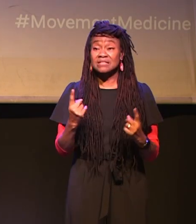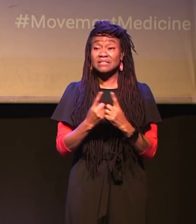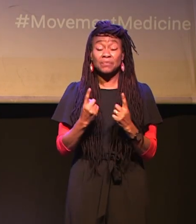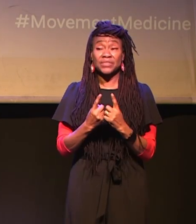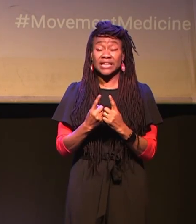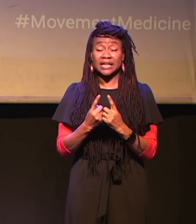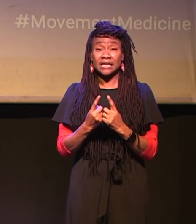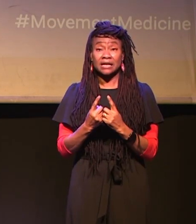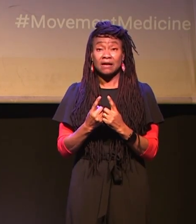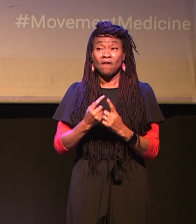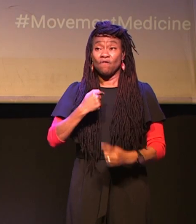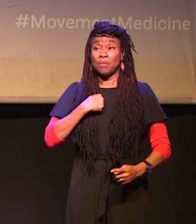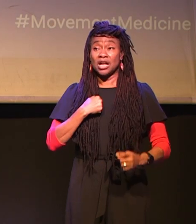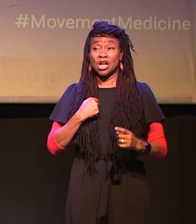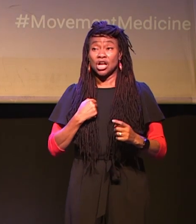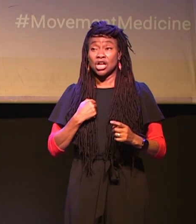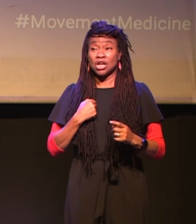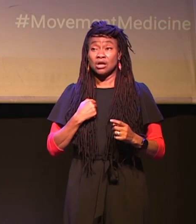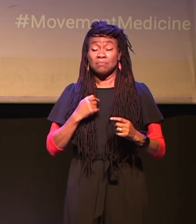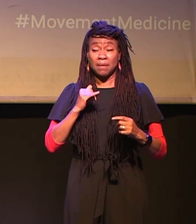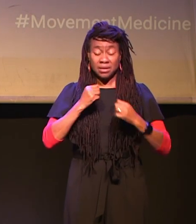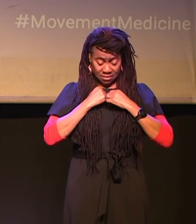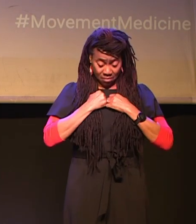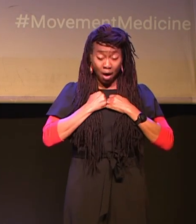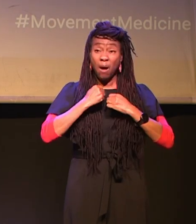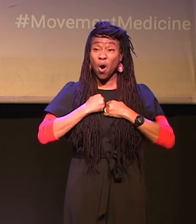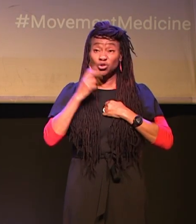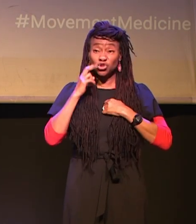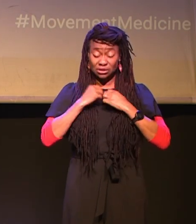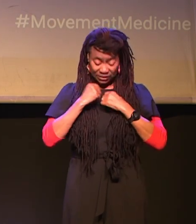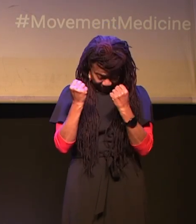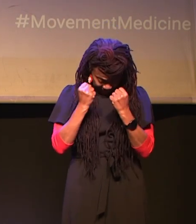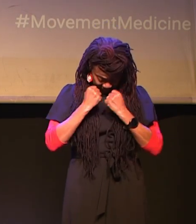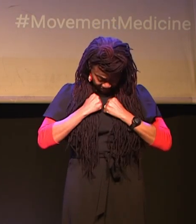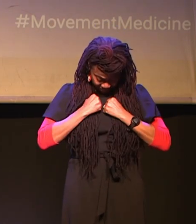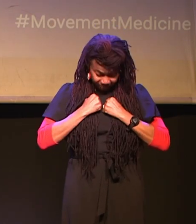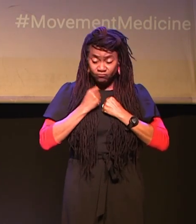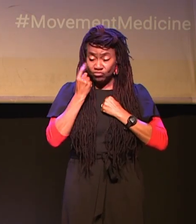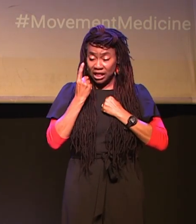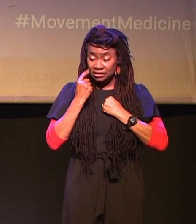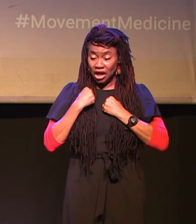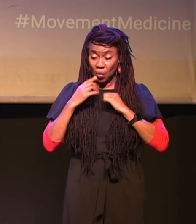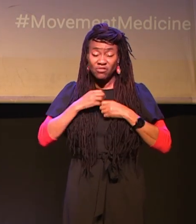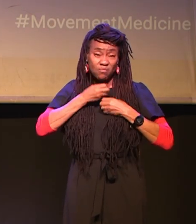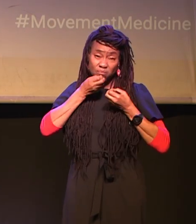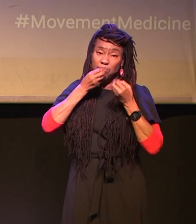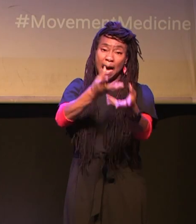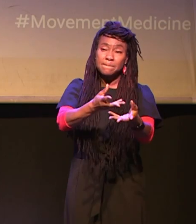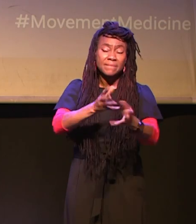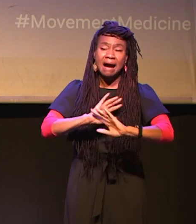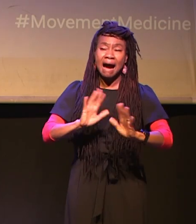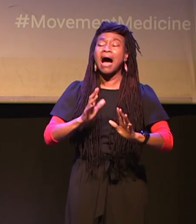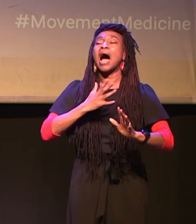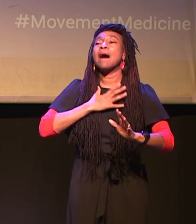was just for me to go over there in the corner and deal with my own shit, then also owning that, like, I don't need to throw up all over you, right? Like, let me go and figure this